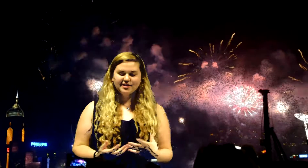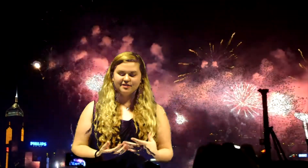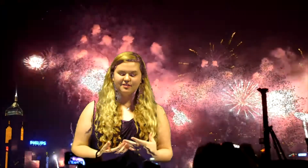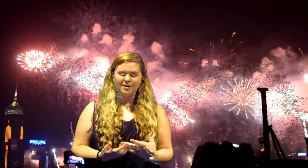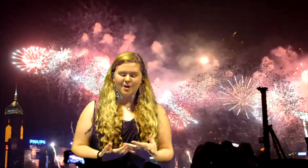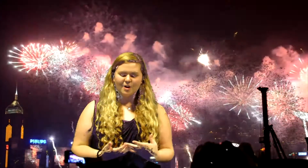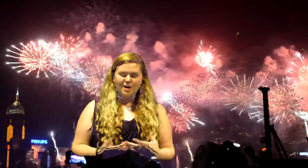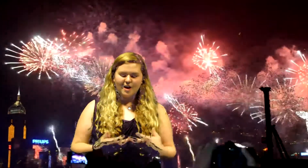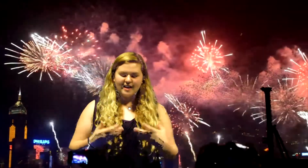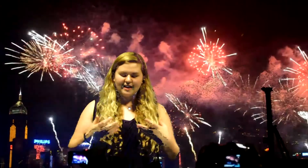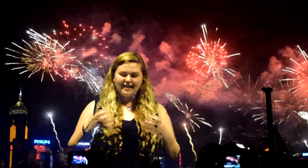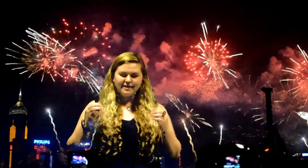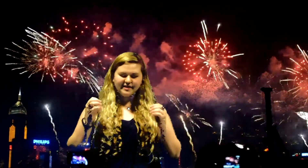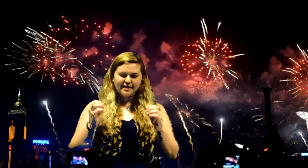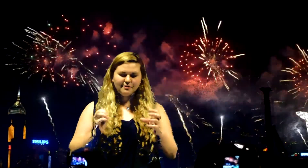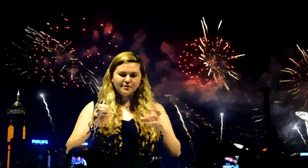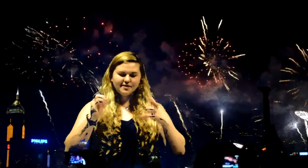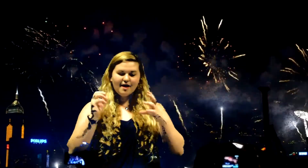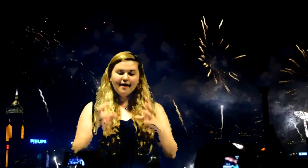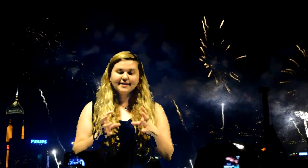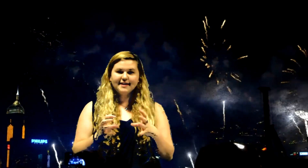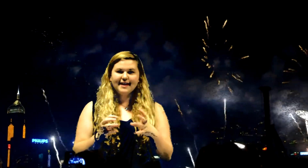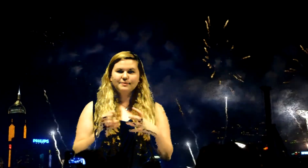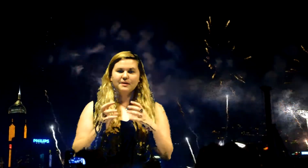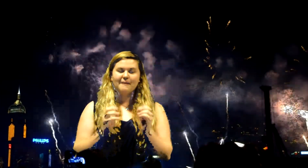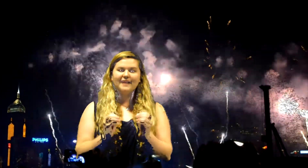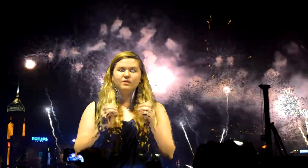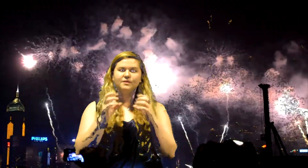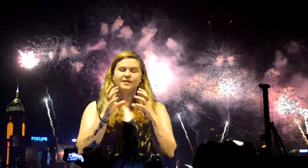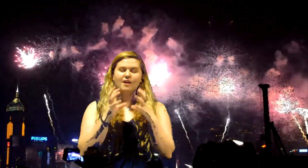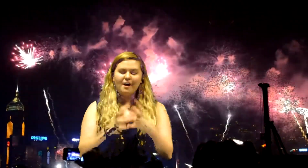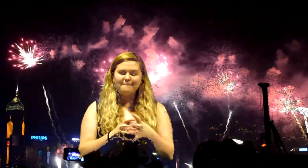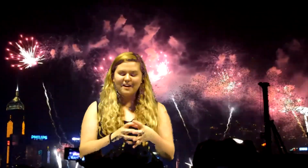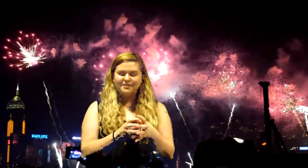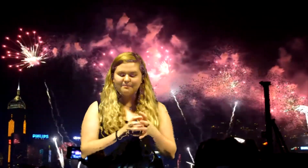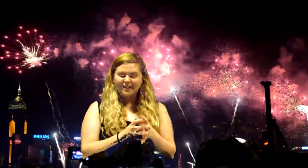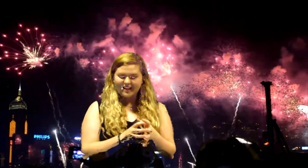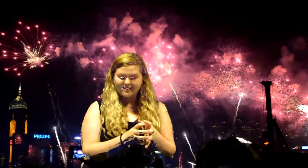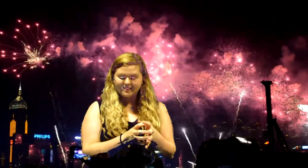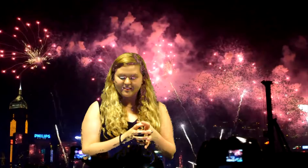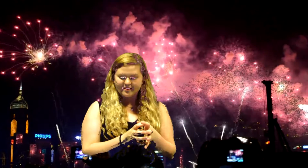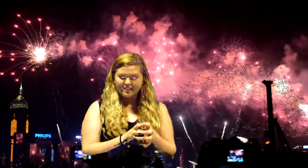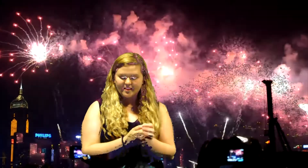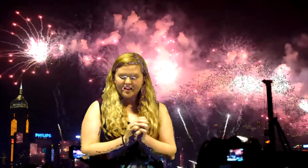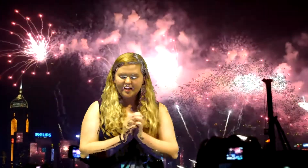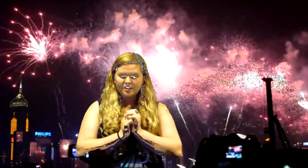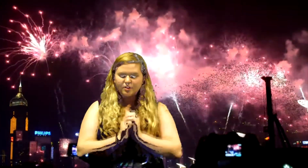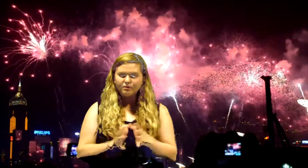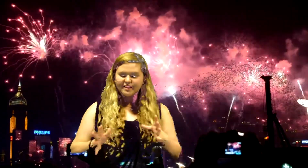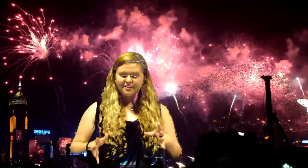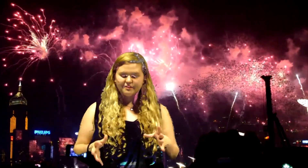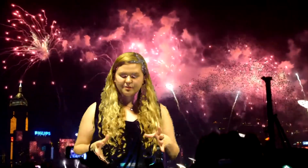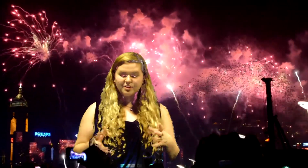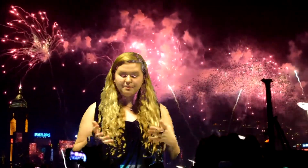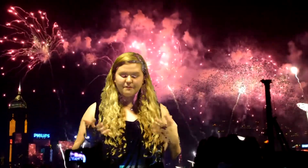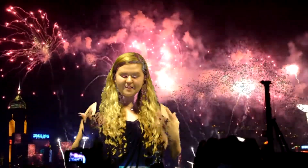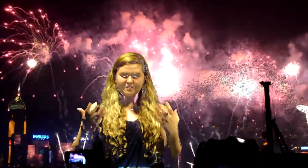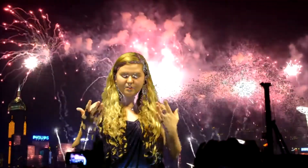reaction, and it allows the chemicals to oxidize while the binder holds the compounds in place. And the chlorine donor, which provides